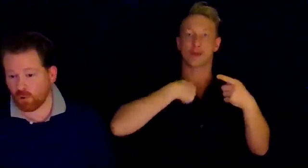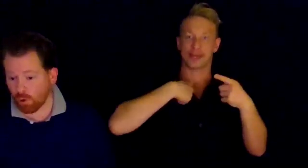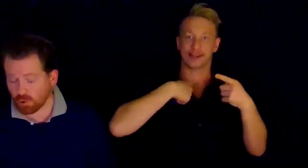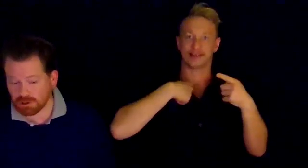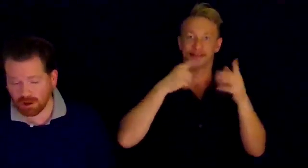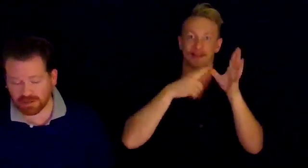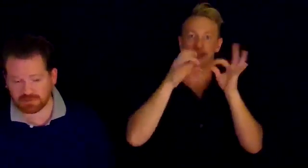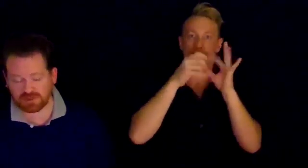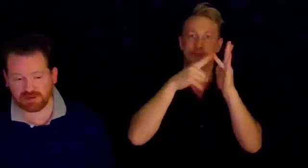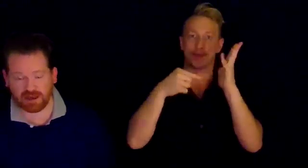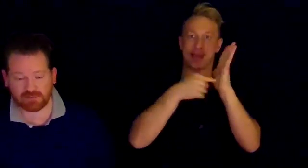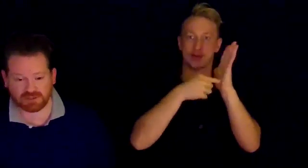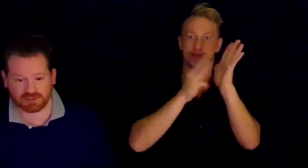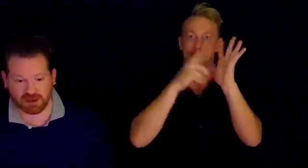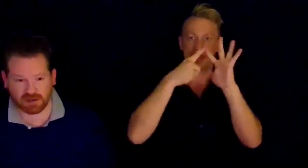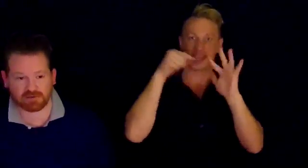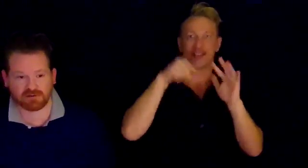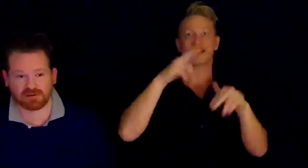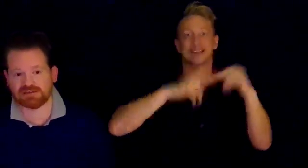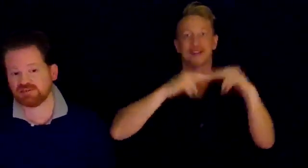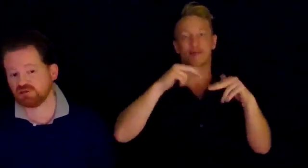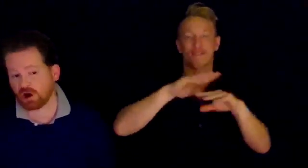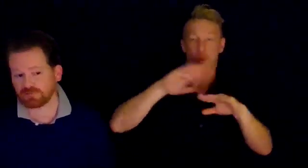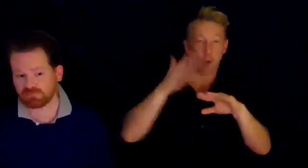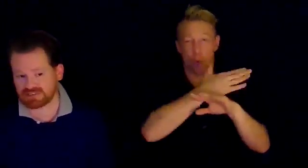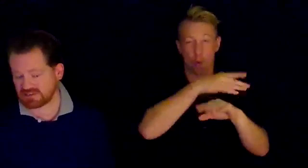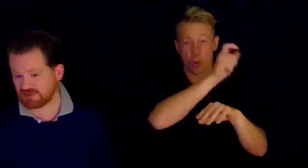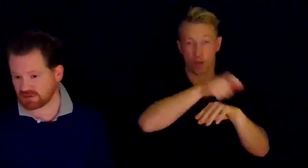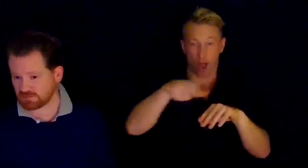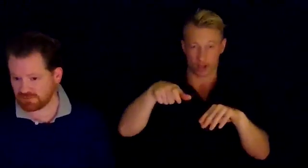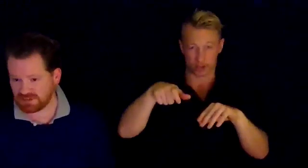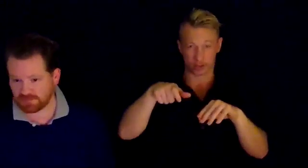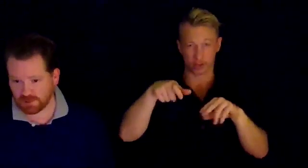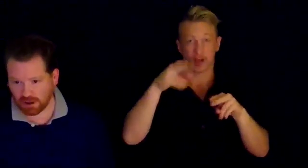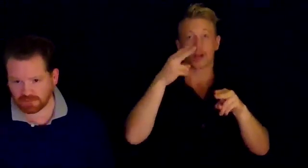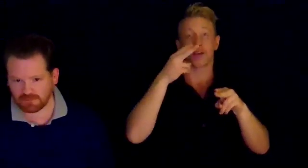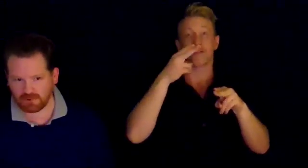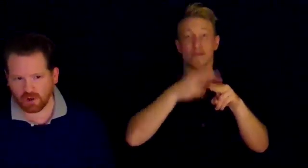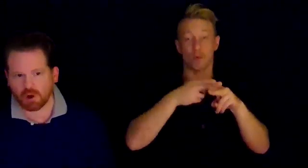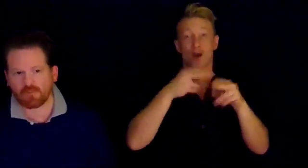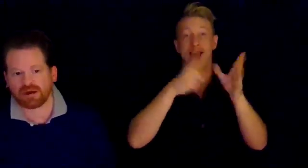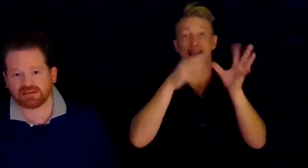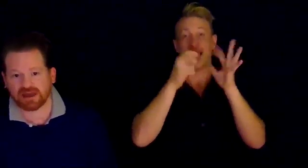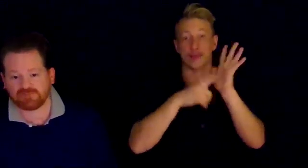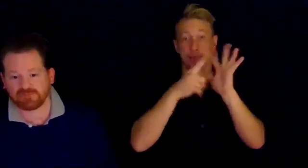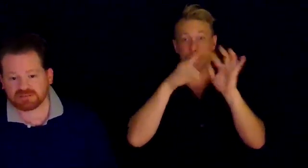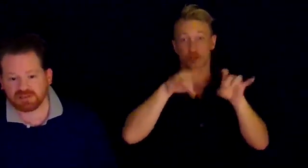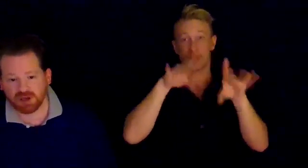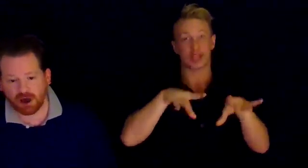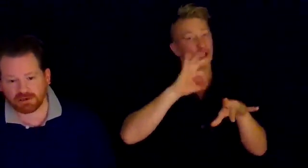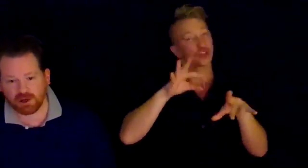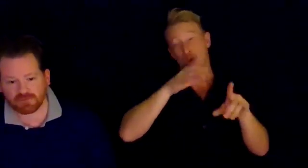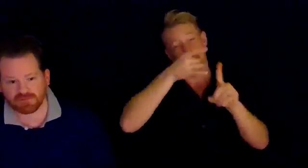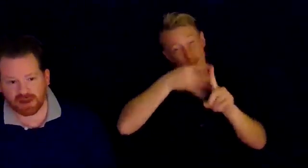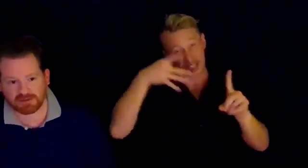developed for all clients within ABLE Australia. It is not specific for deafblind, but it covers